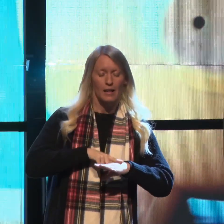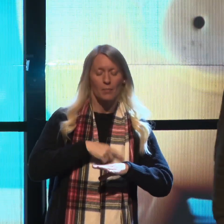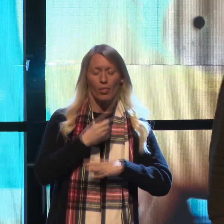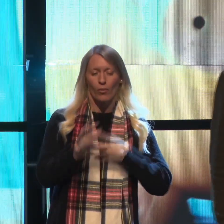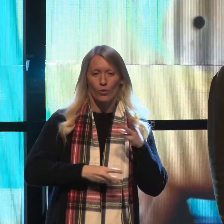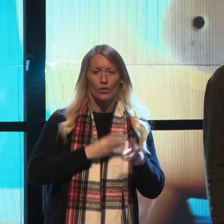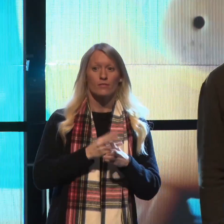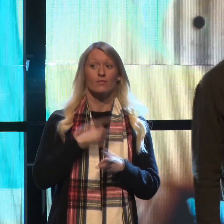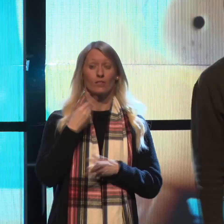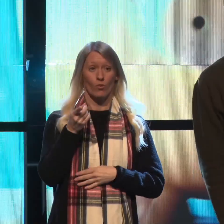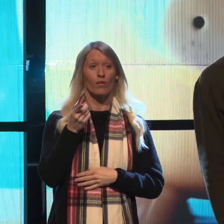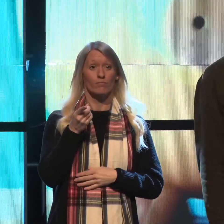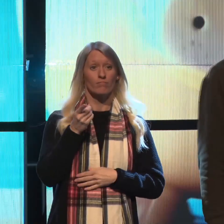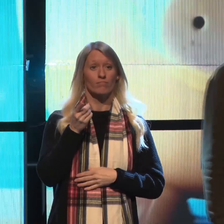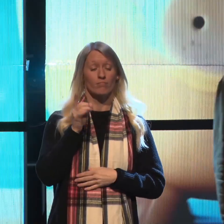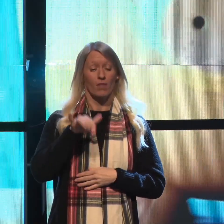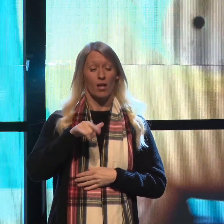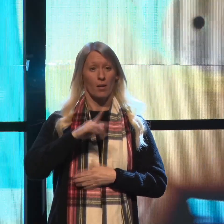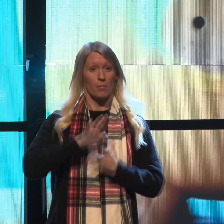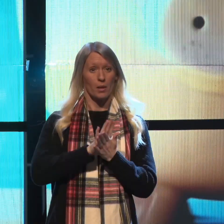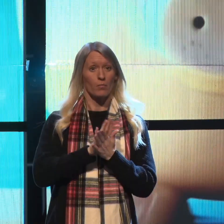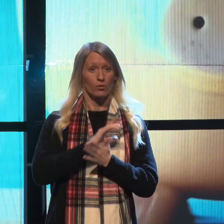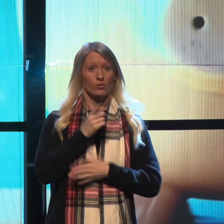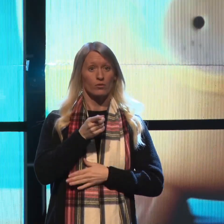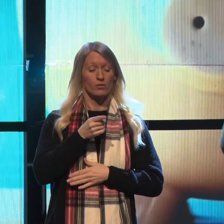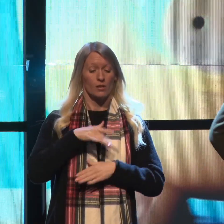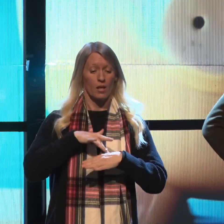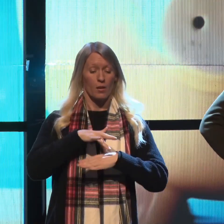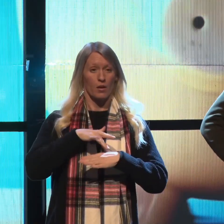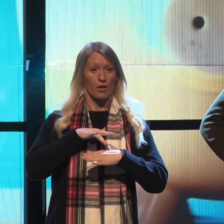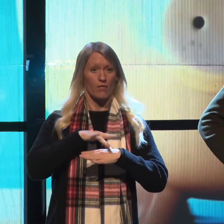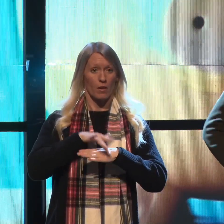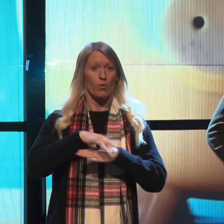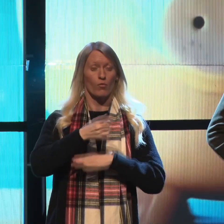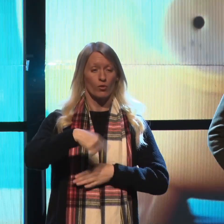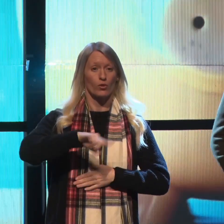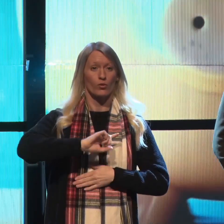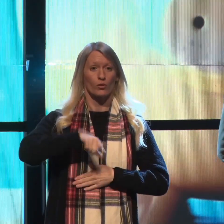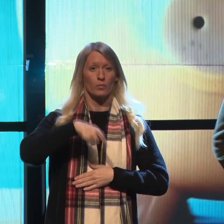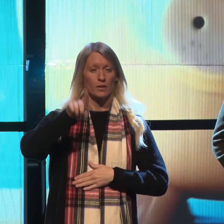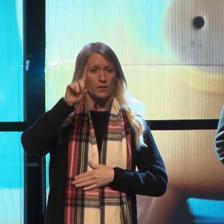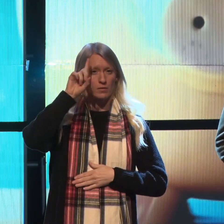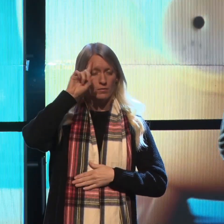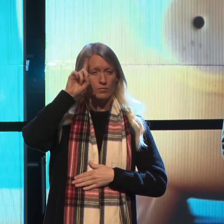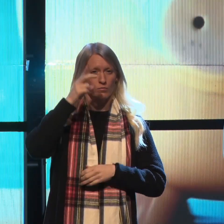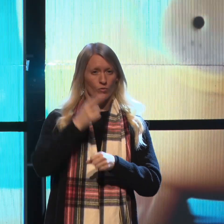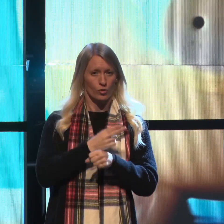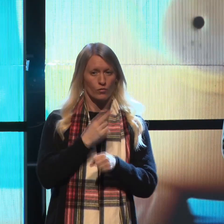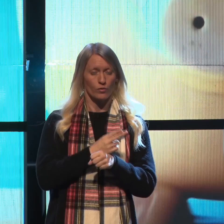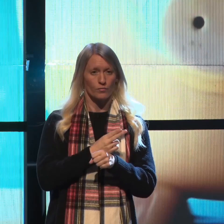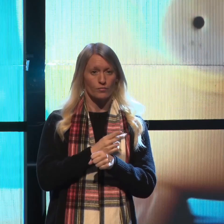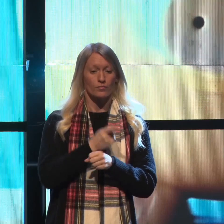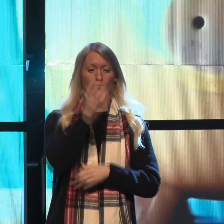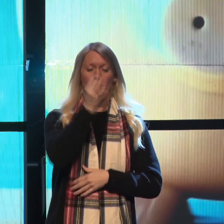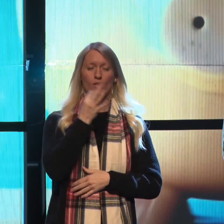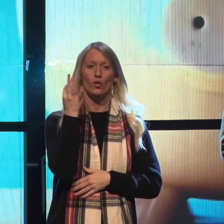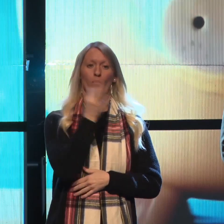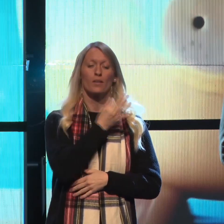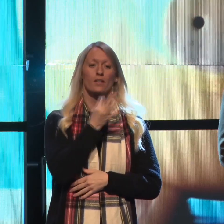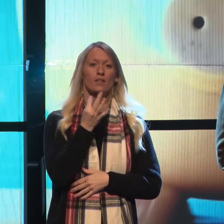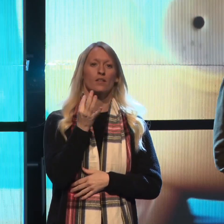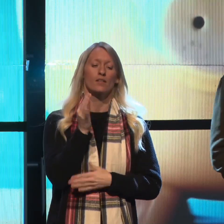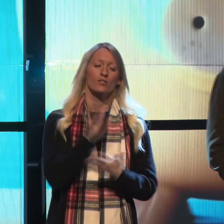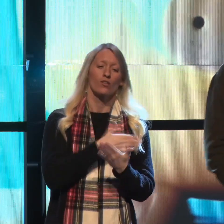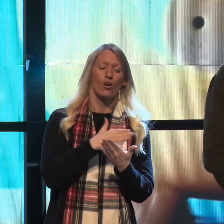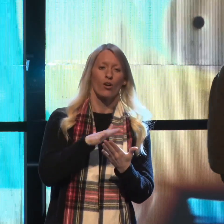and available for you to get really practical. Our communion song today, I think, is an important song for this moment in our lives,